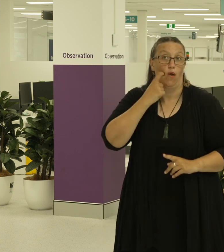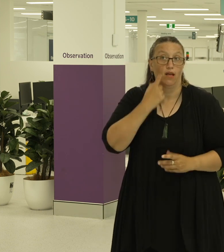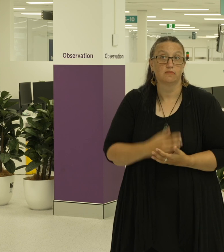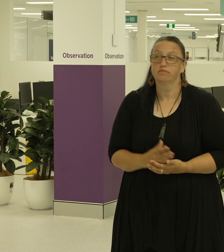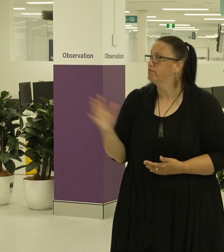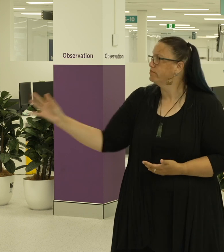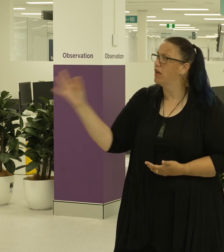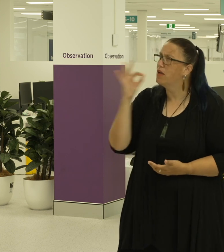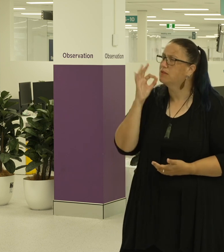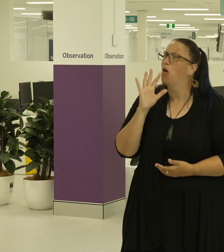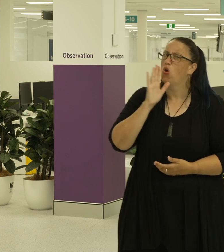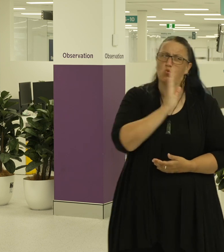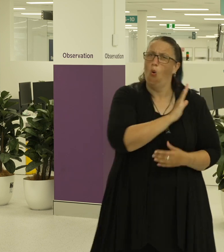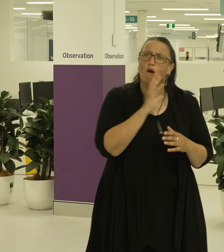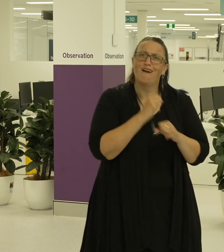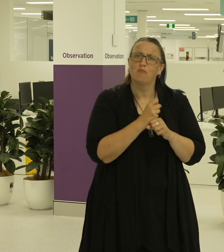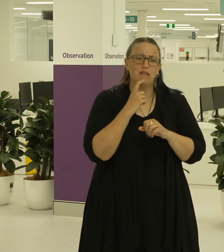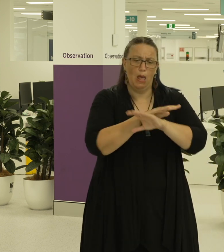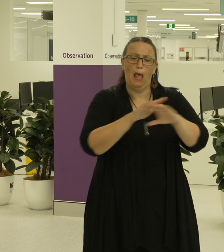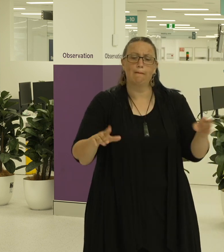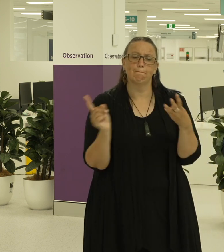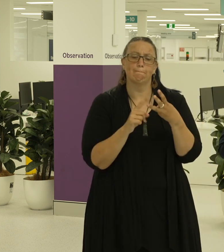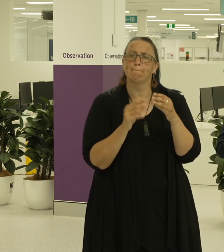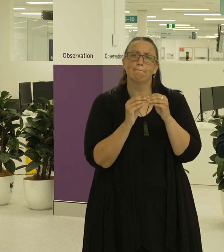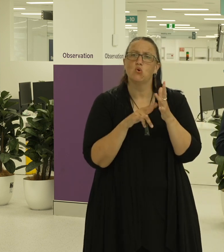out mandating a booster for healthcare workers,